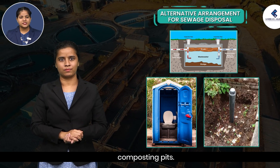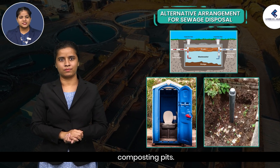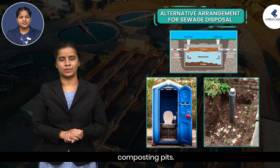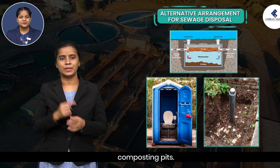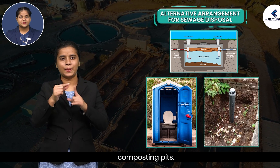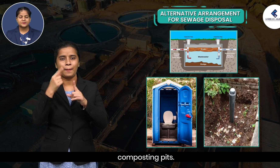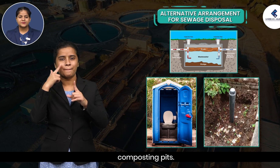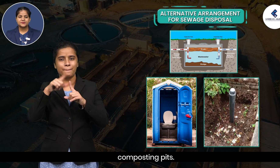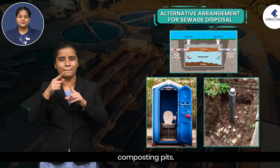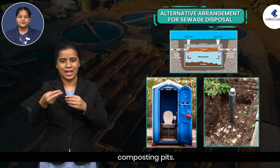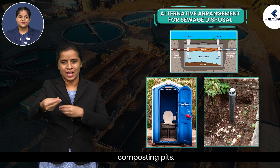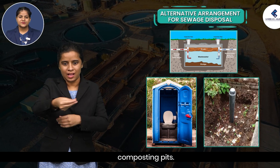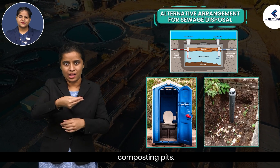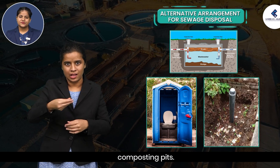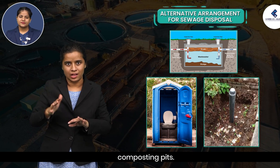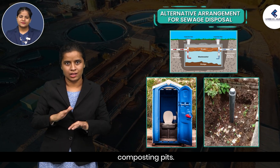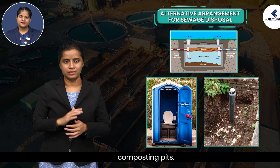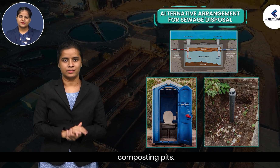compositing pits.